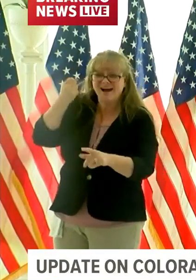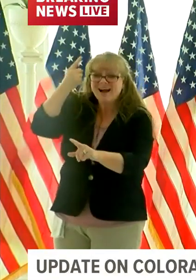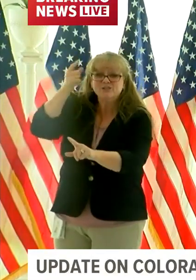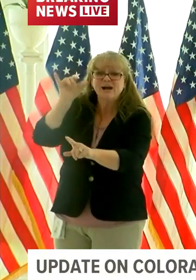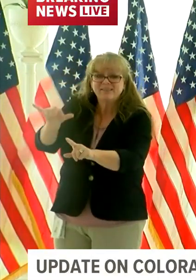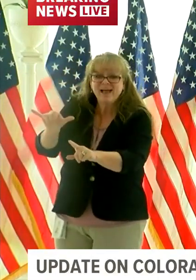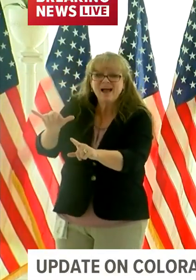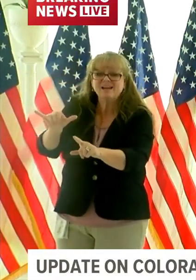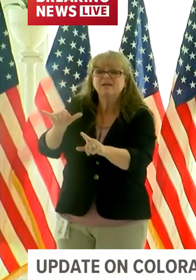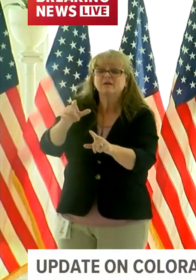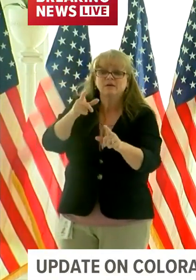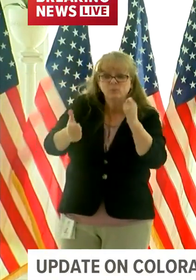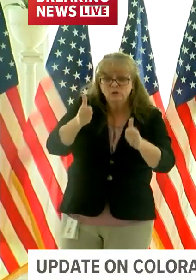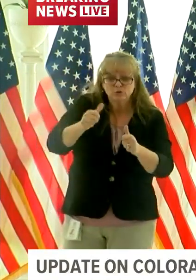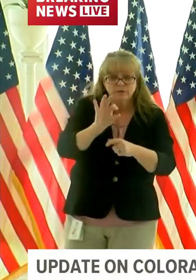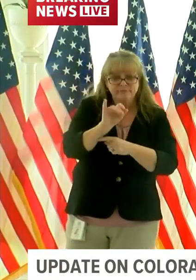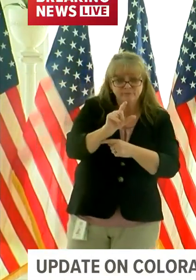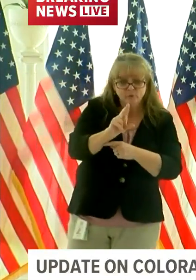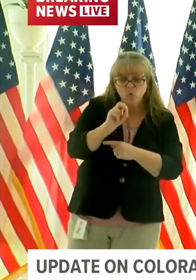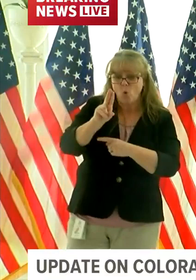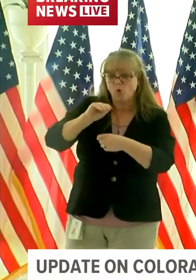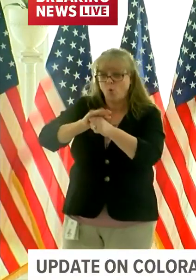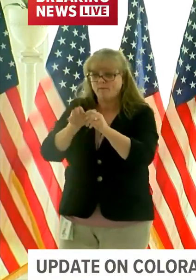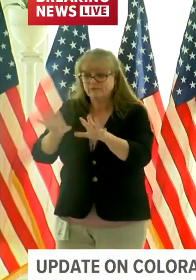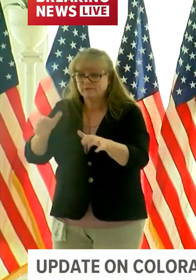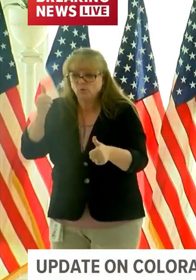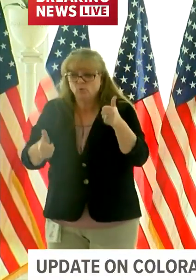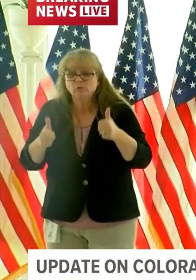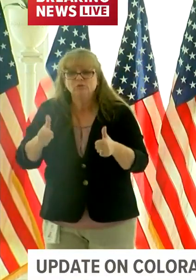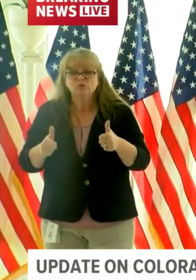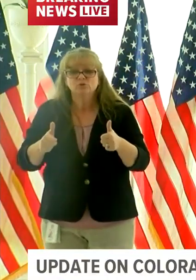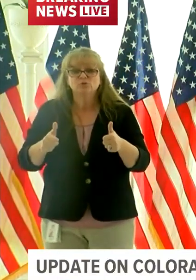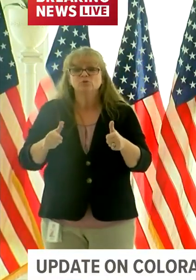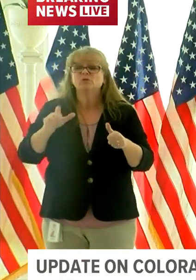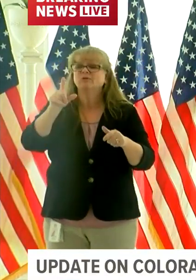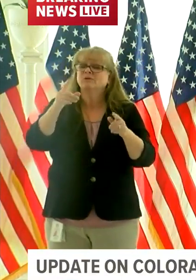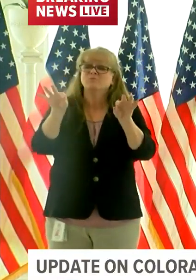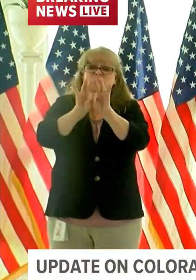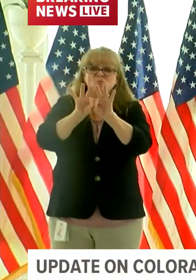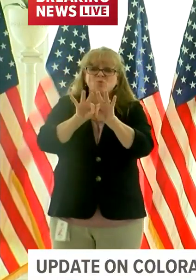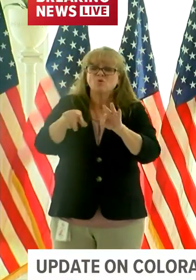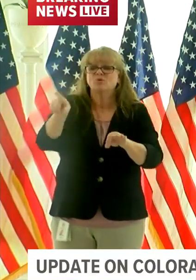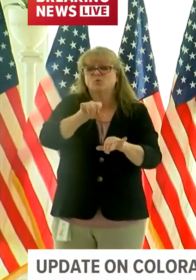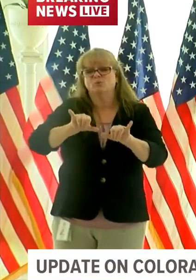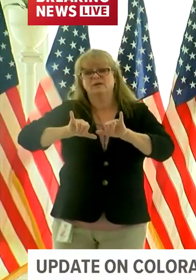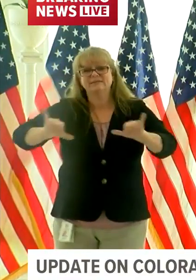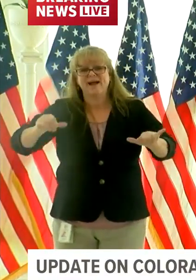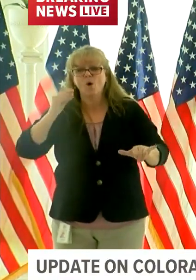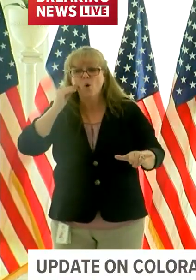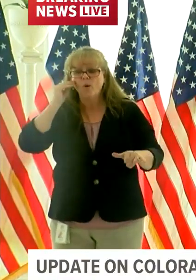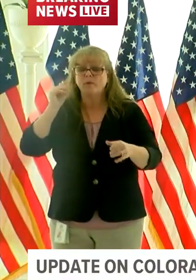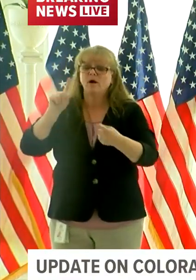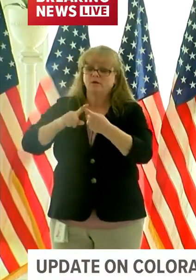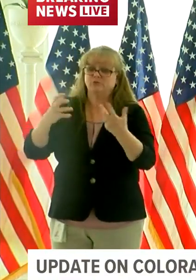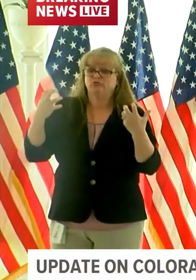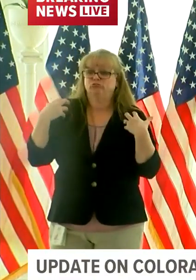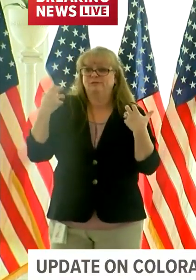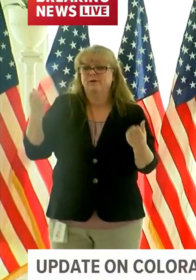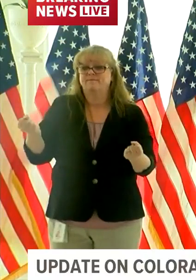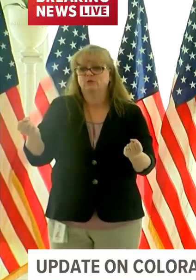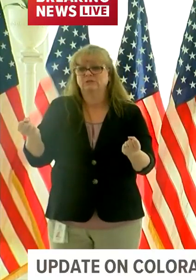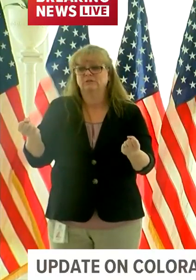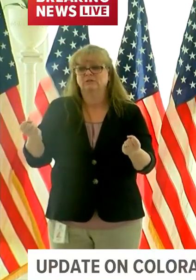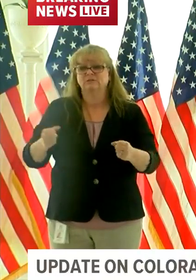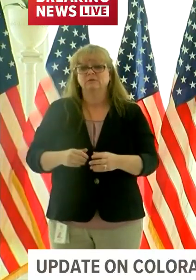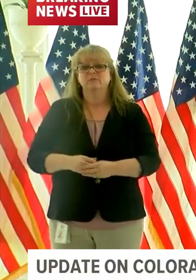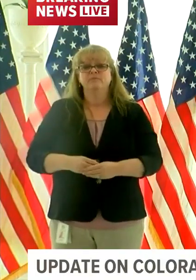that is done for you while you're trying to get better, no matter what your condition is. The diagnosis doesn't mean anything in